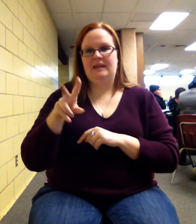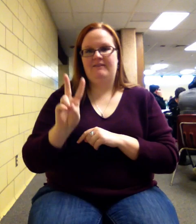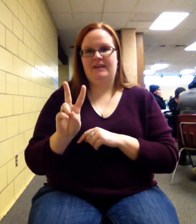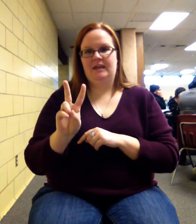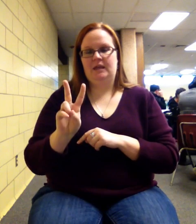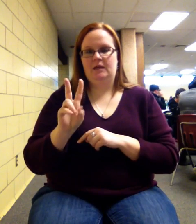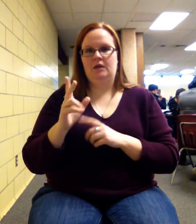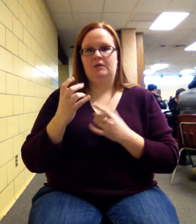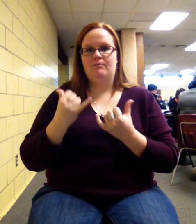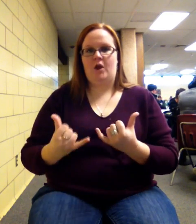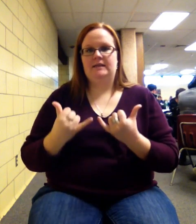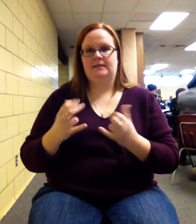present value, on your calculator.